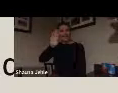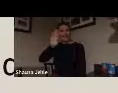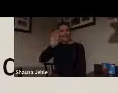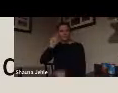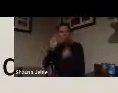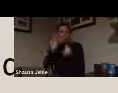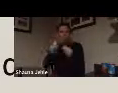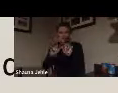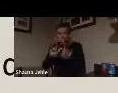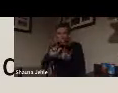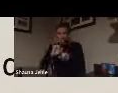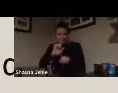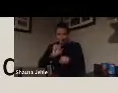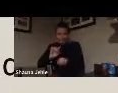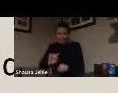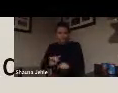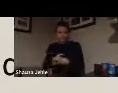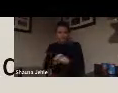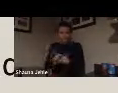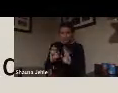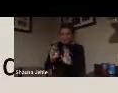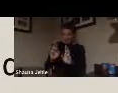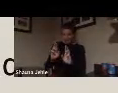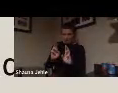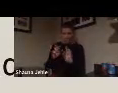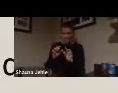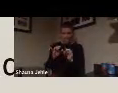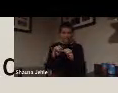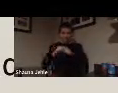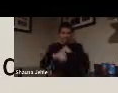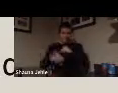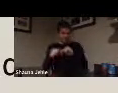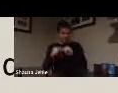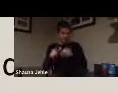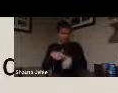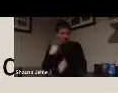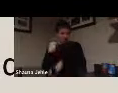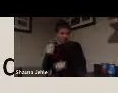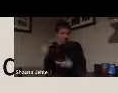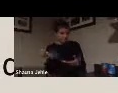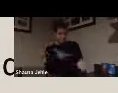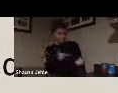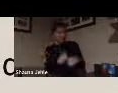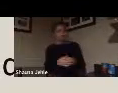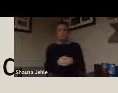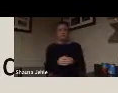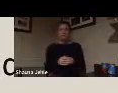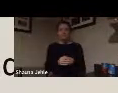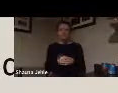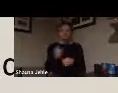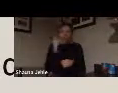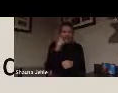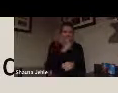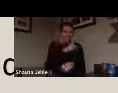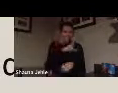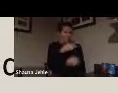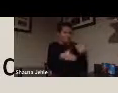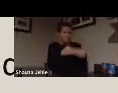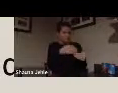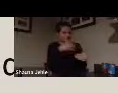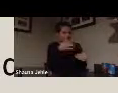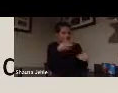but thank you, so hopefully people can stay longer. Go ahead. I'll turn it back over to you. They're almost through their PowerPoint. So. Okay,